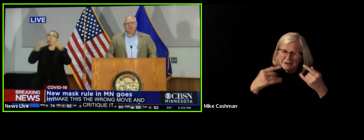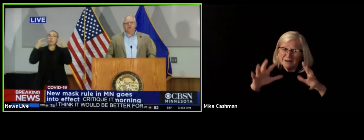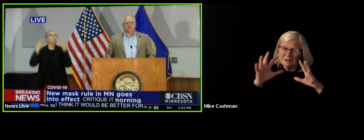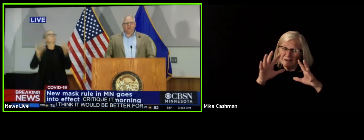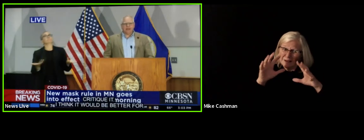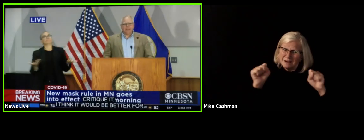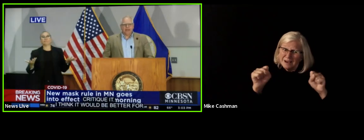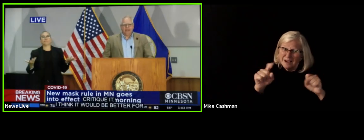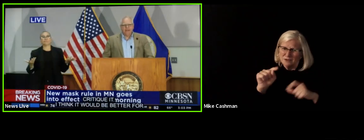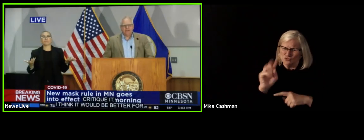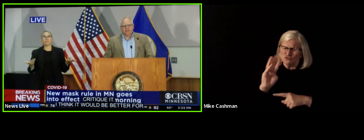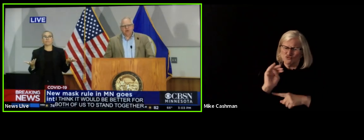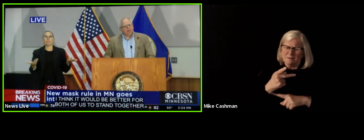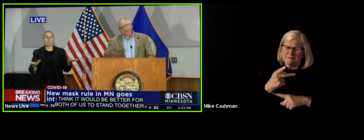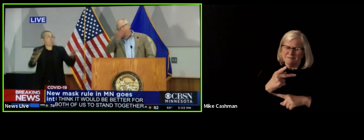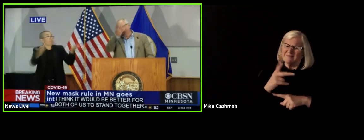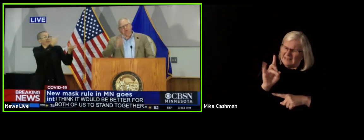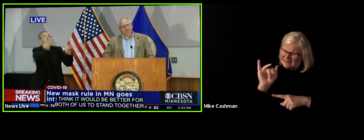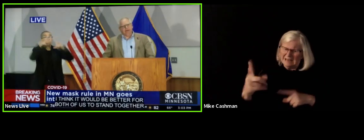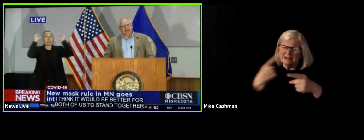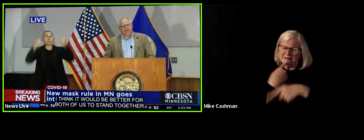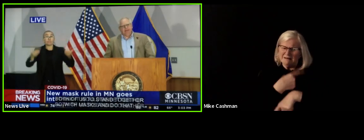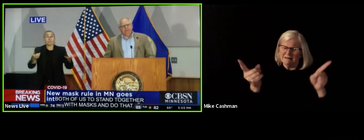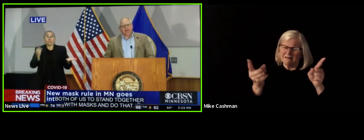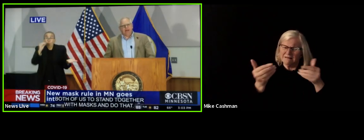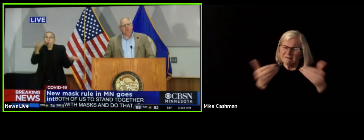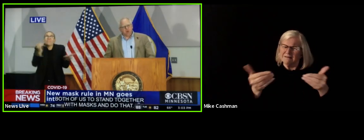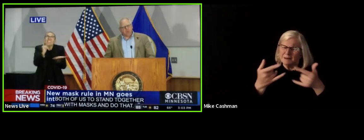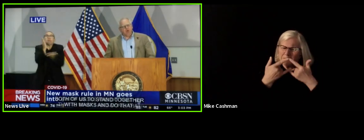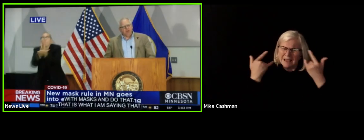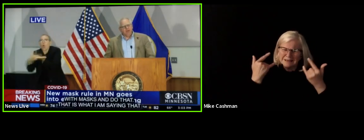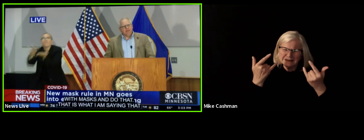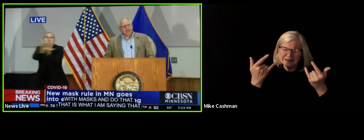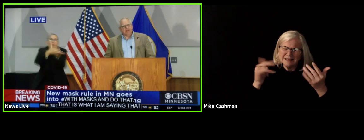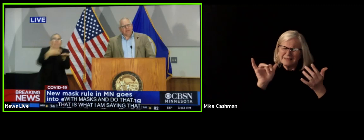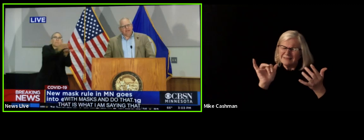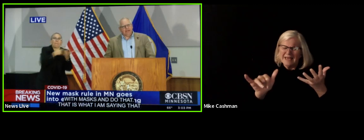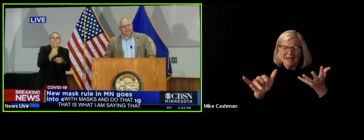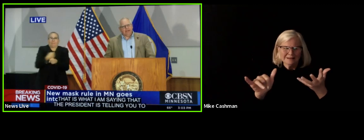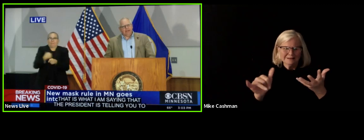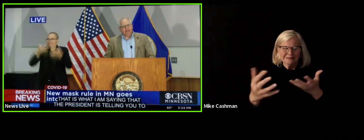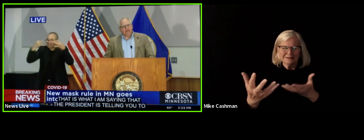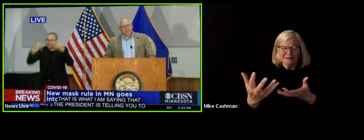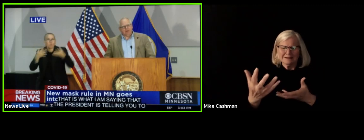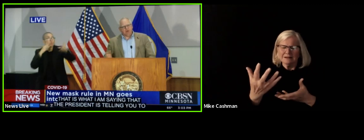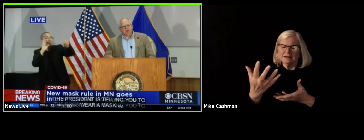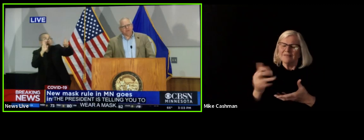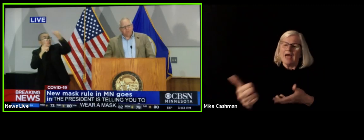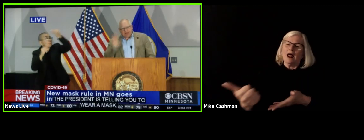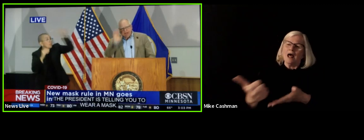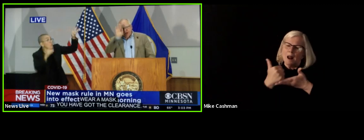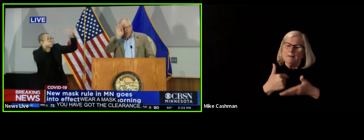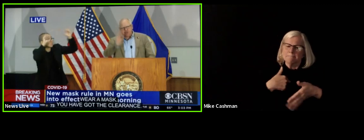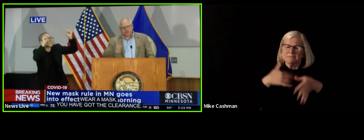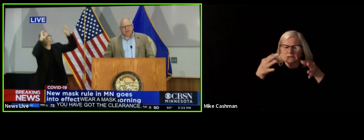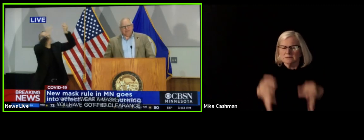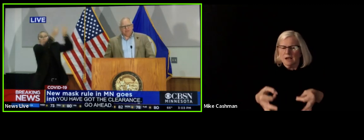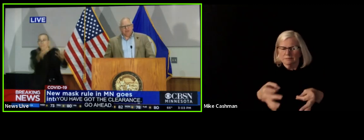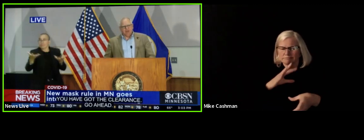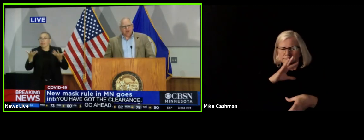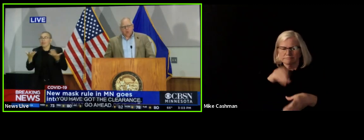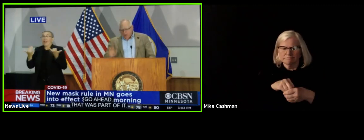the clearance. Go right ahead. So that was part of it. I was hopeful that I could get a bigger coalition, but I will say